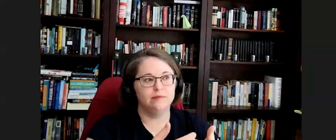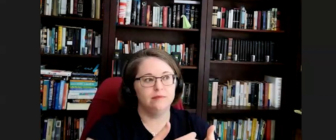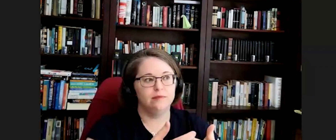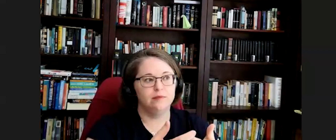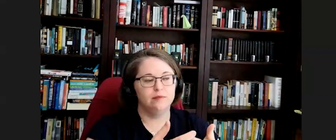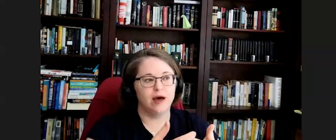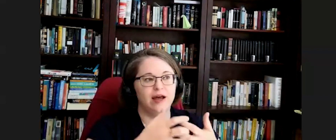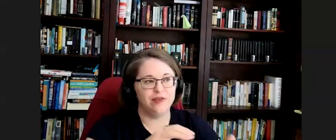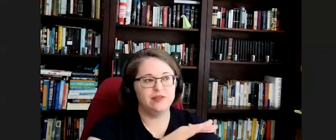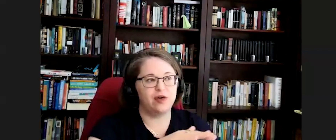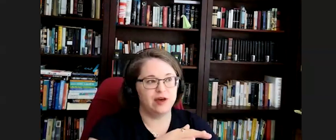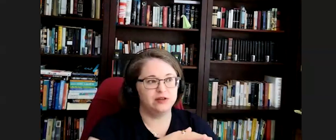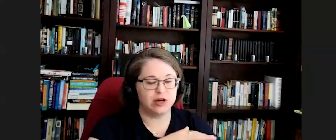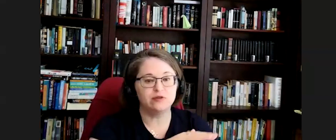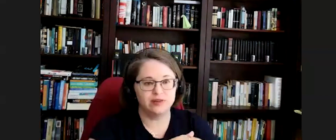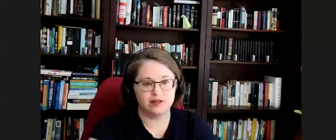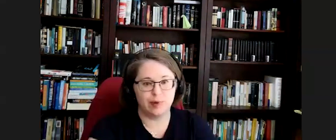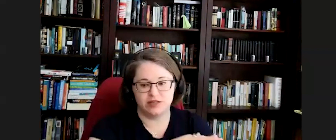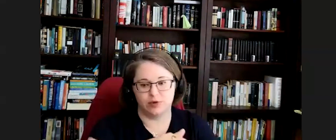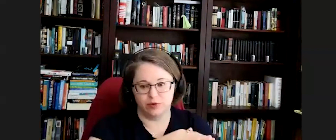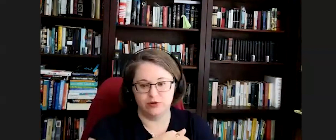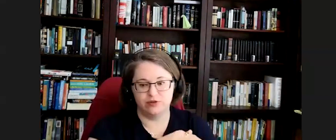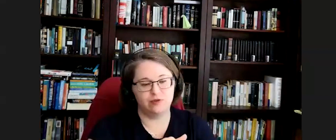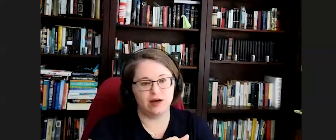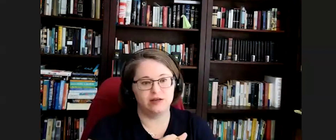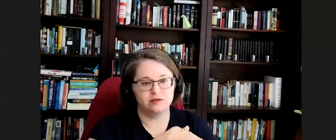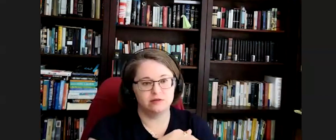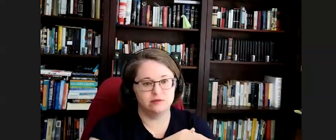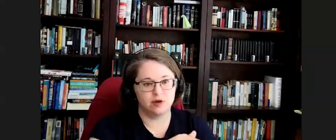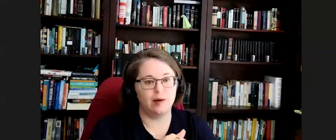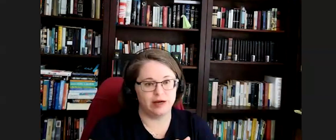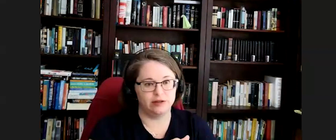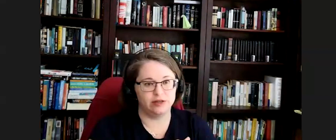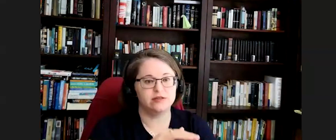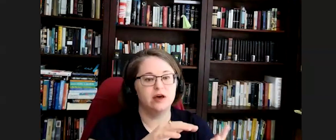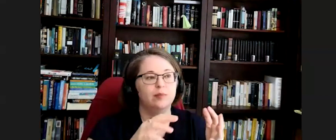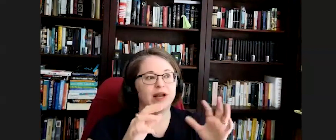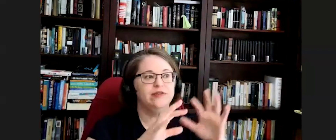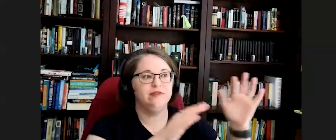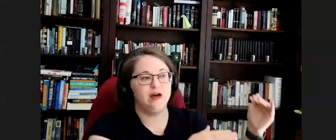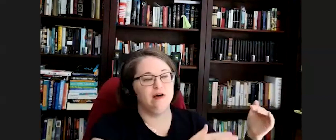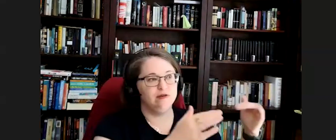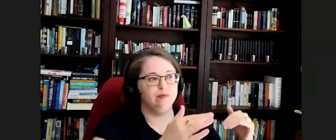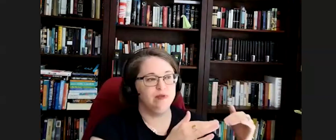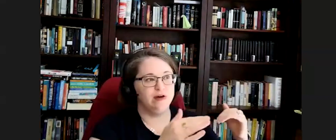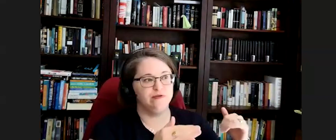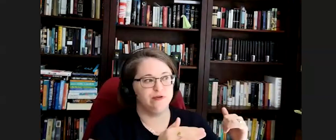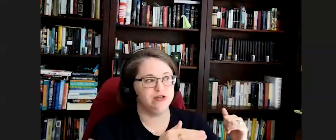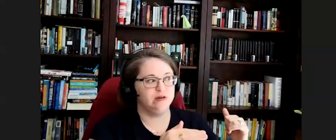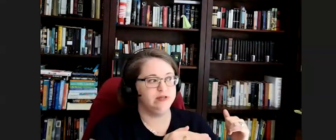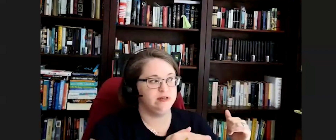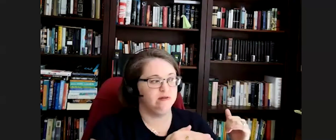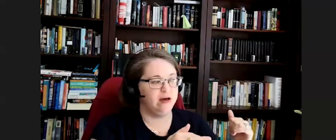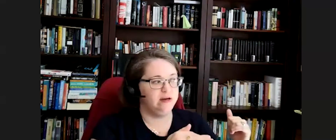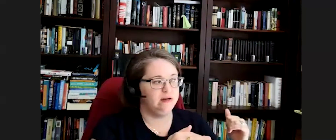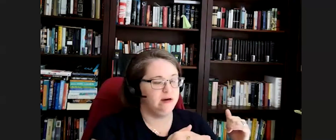and I think that generally that's possible where you can find commonalities. But I think the other